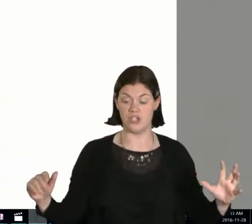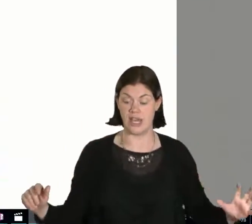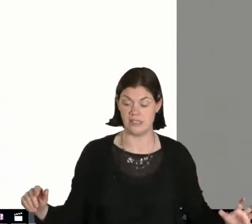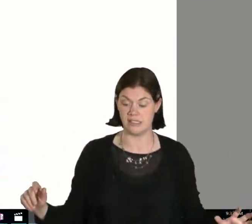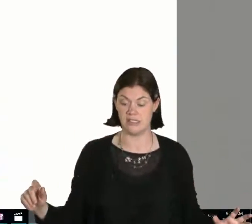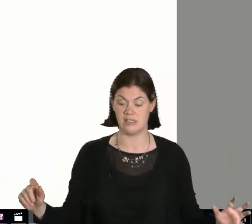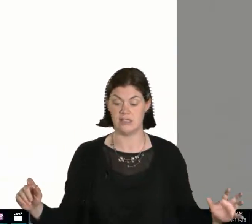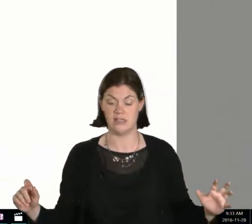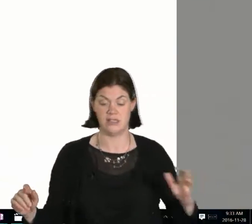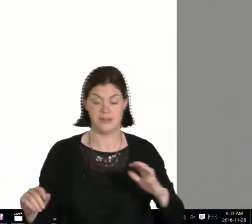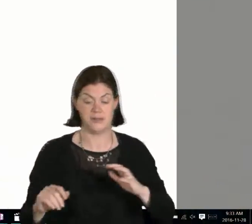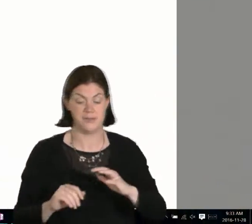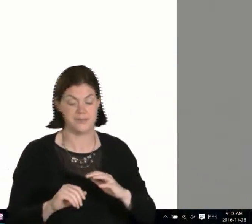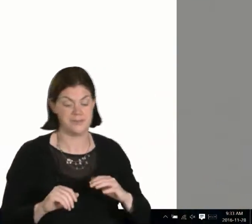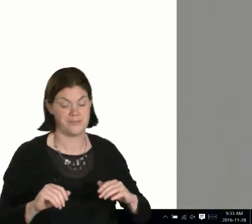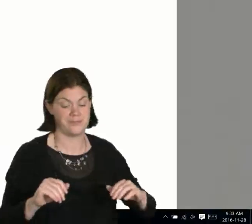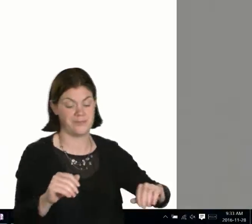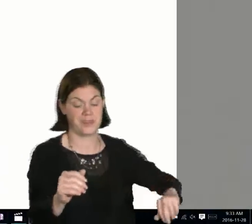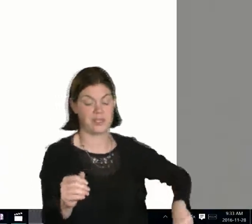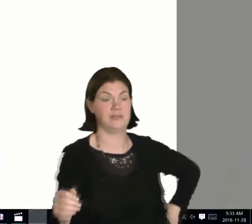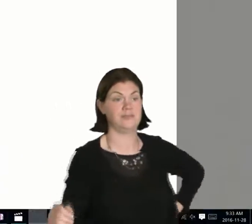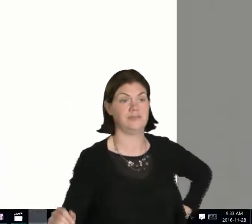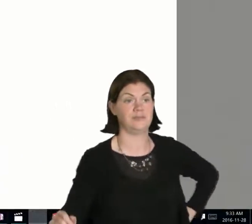across to you guys?